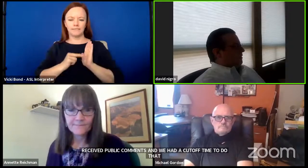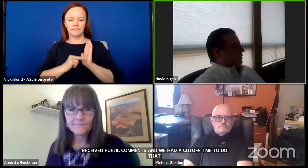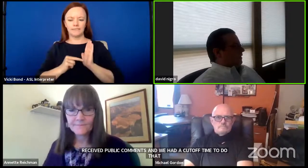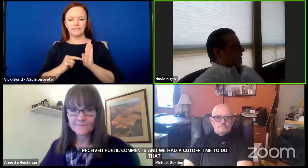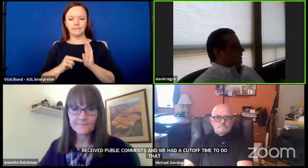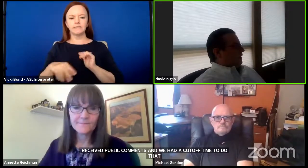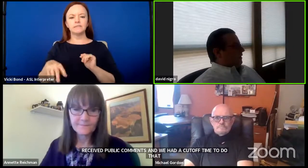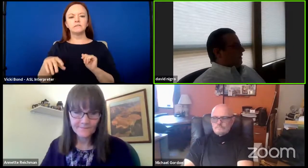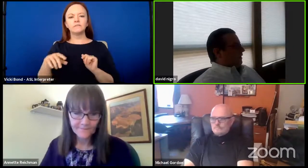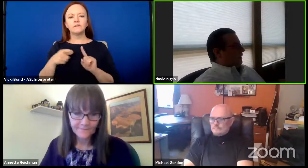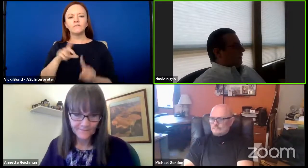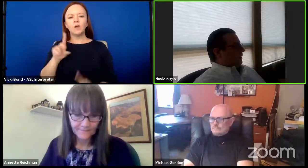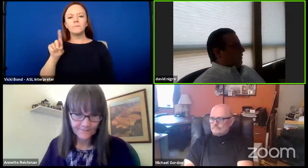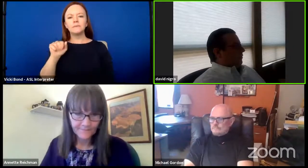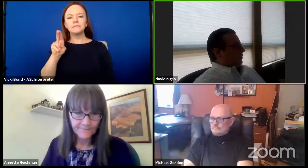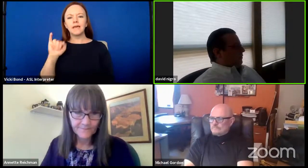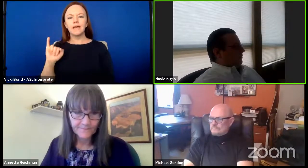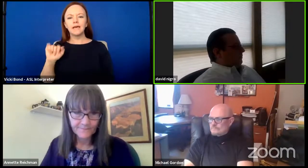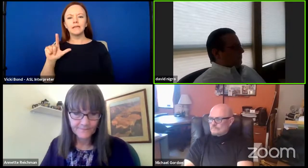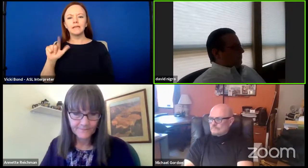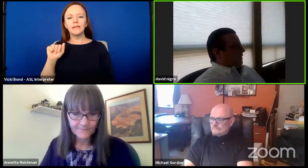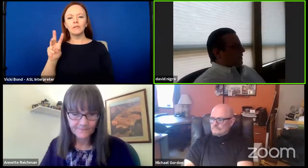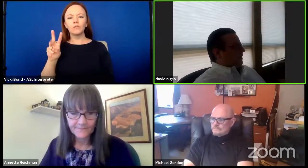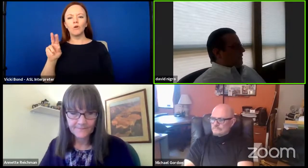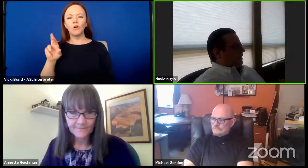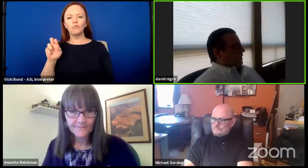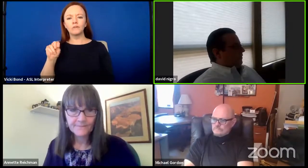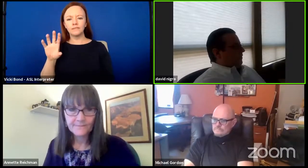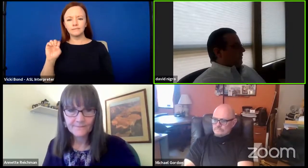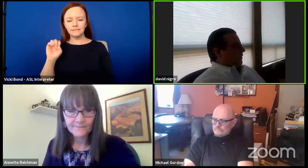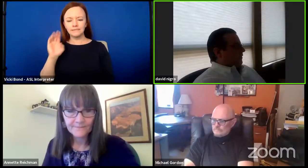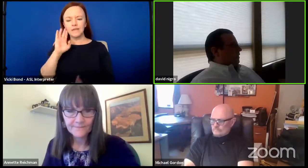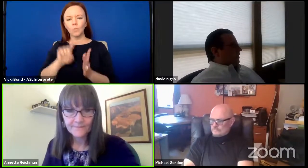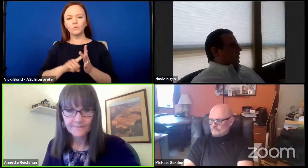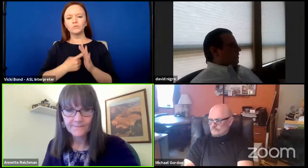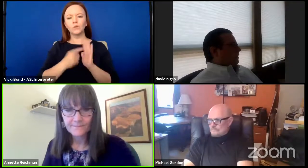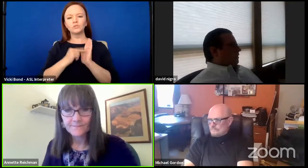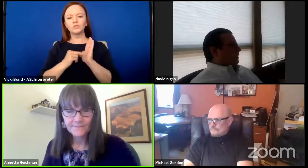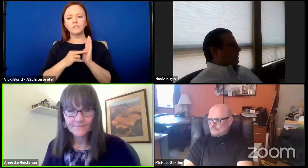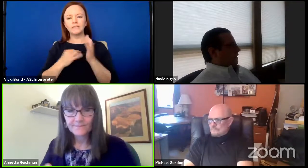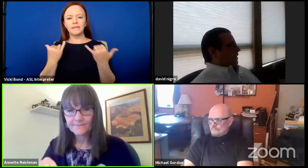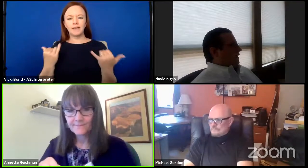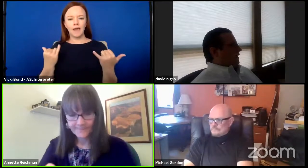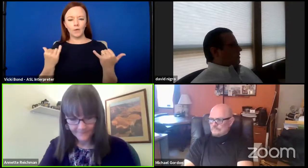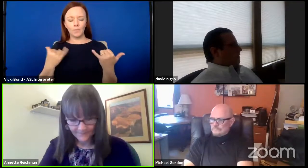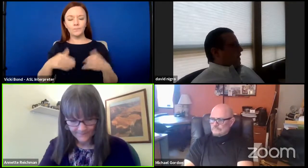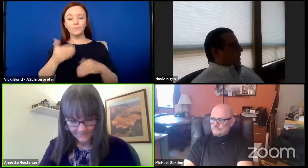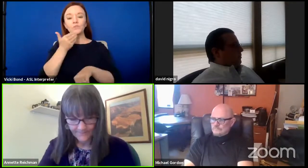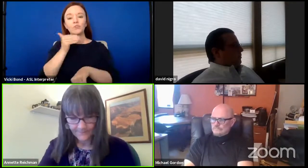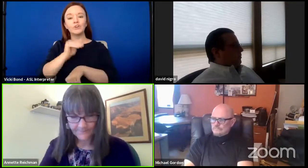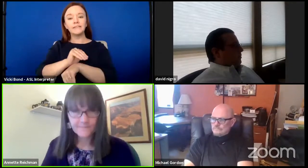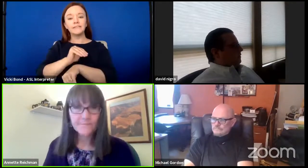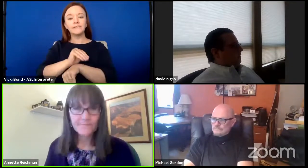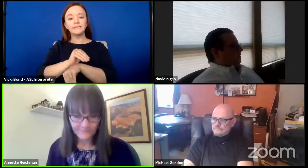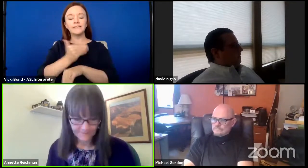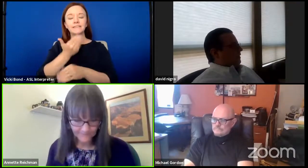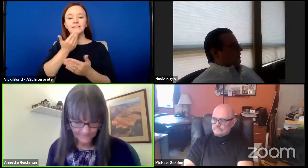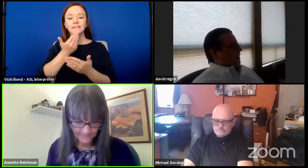Lawrence, and I will begin reading it now. Good evening. Thank you for the